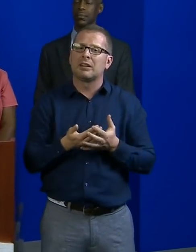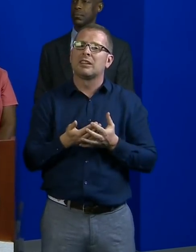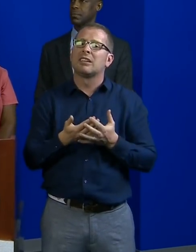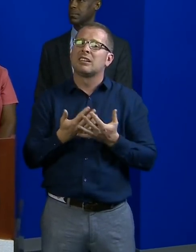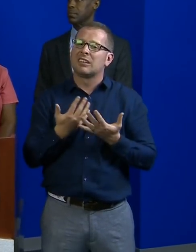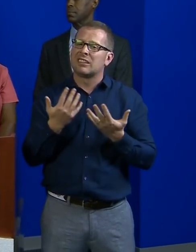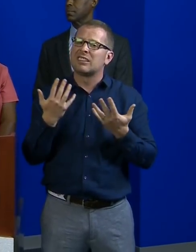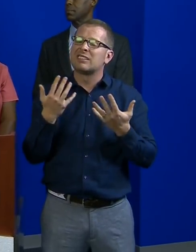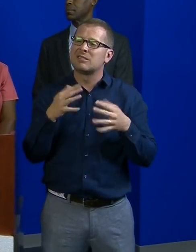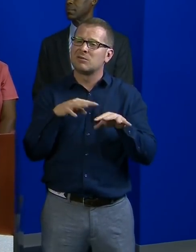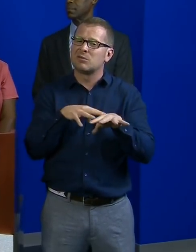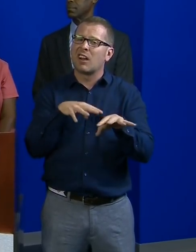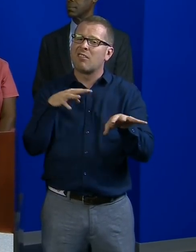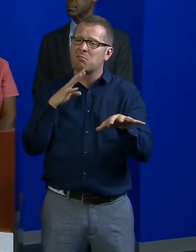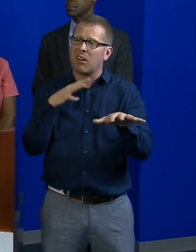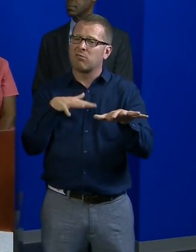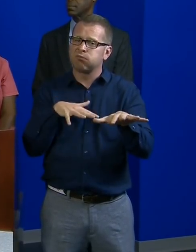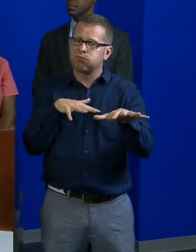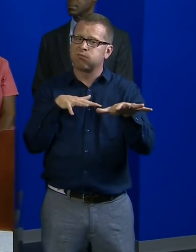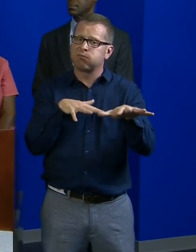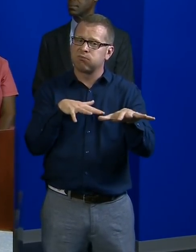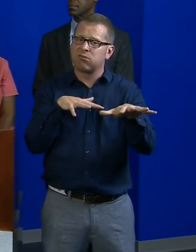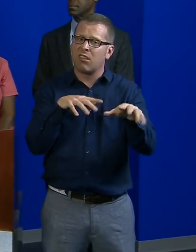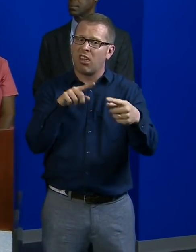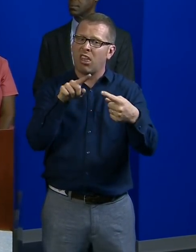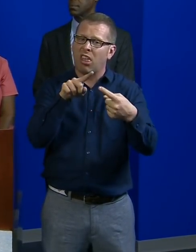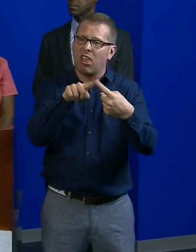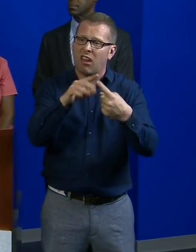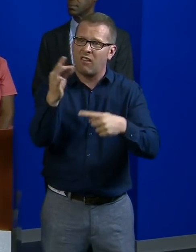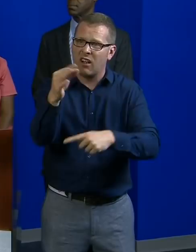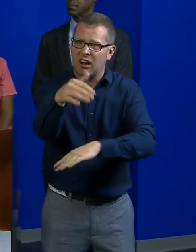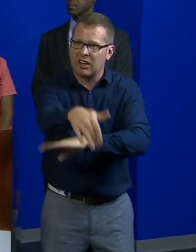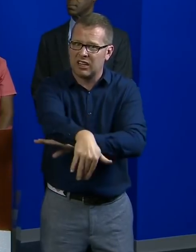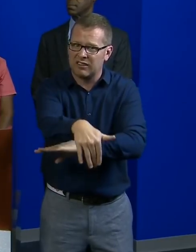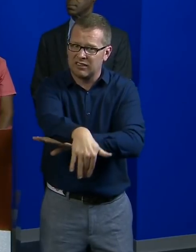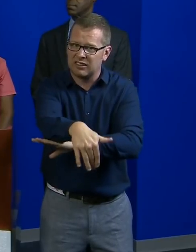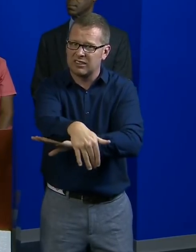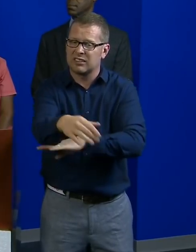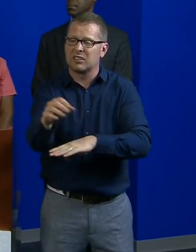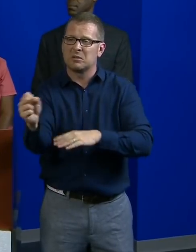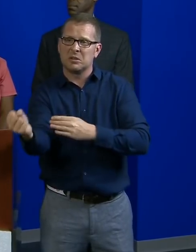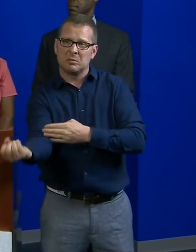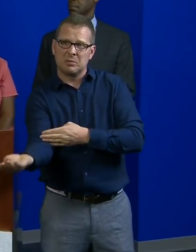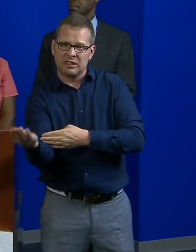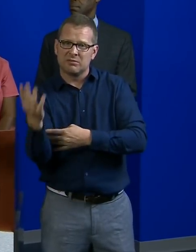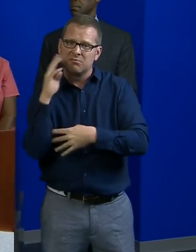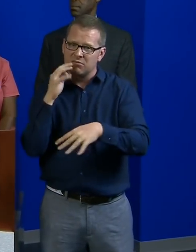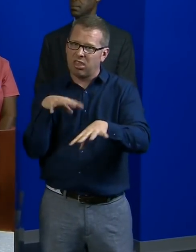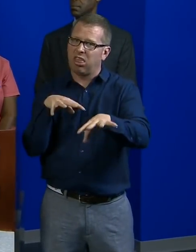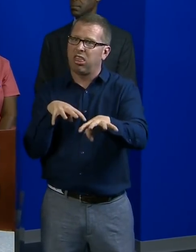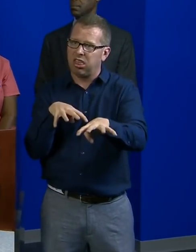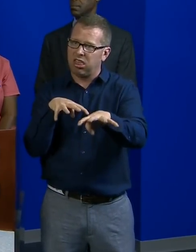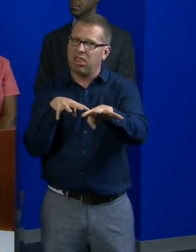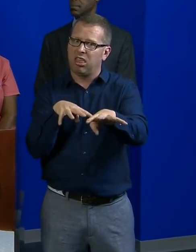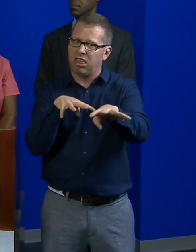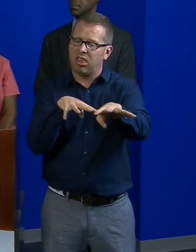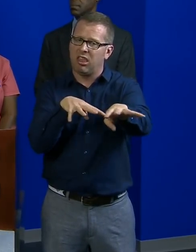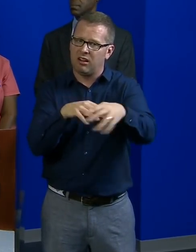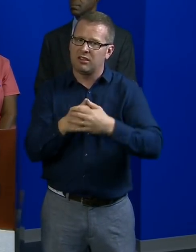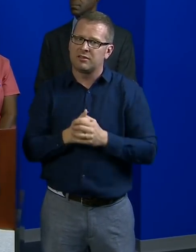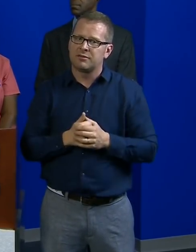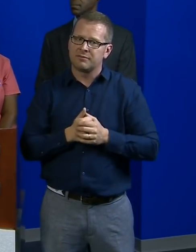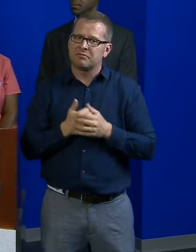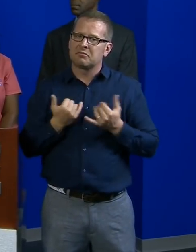Friday evening into Saturday morning. So let's just clarify that the roadways are clear. People can still